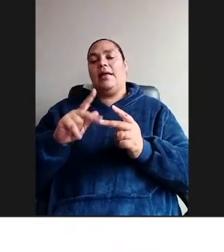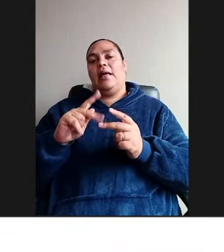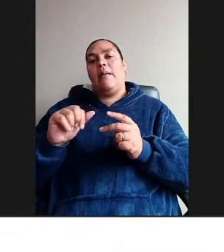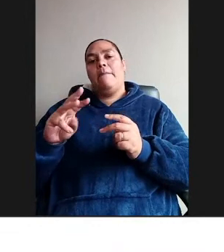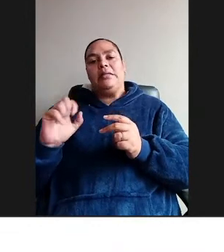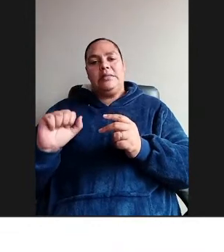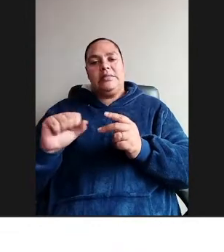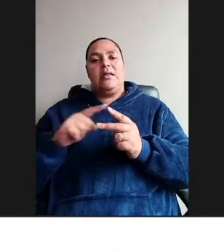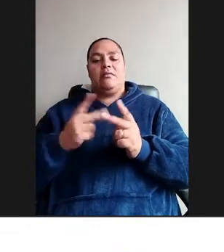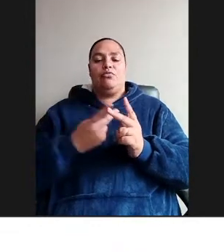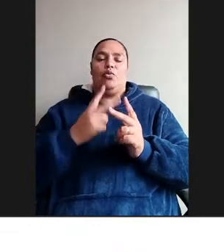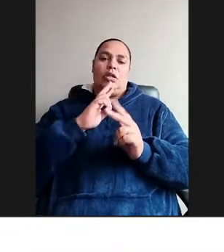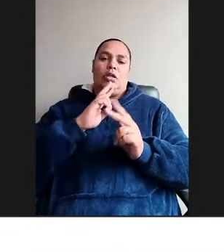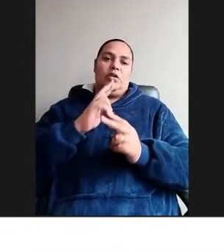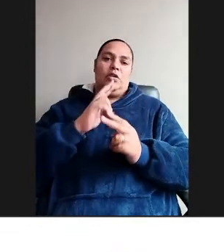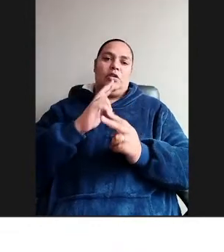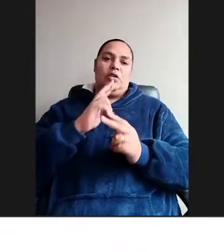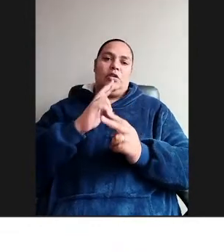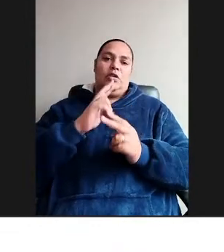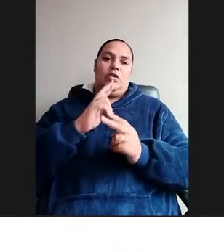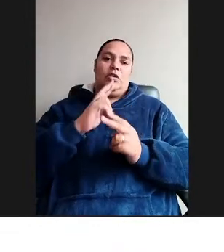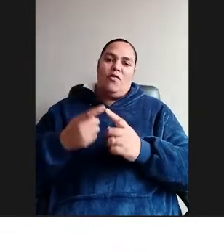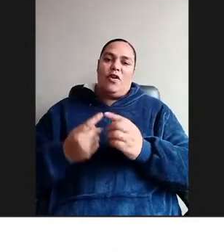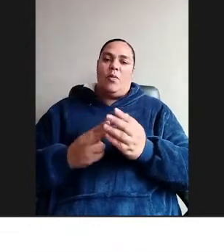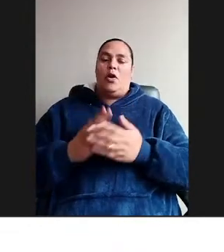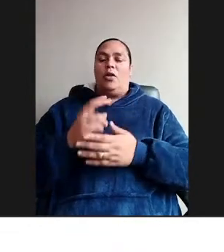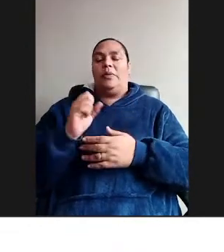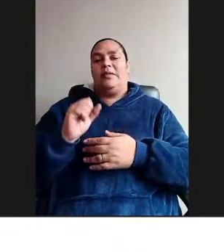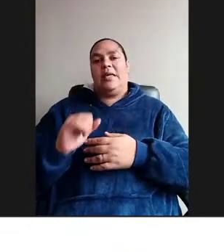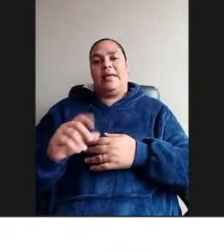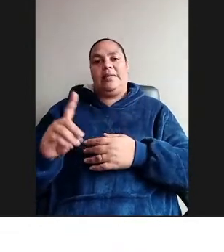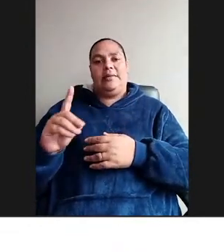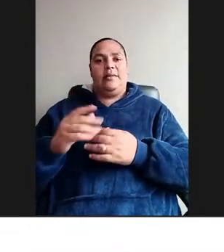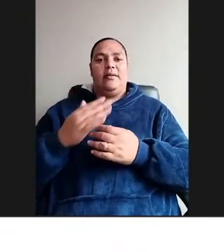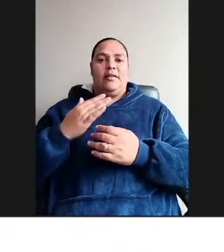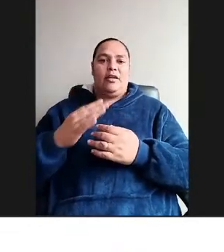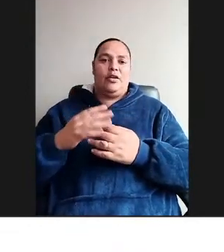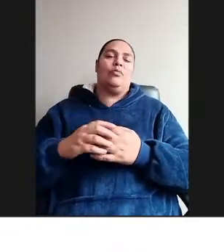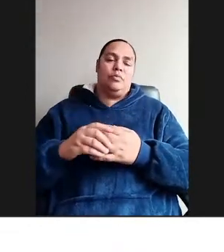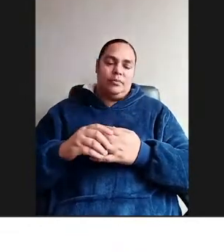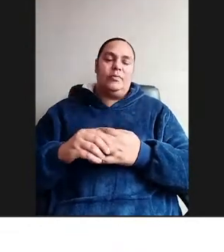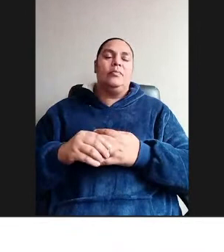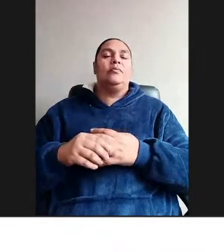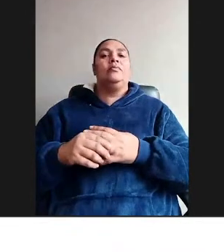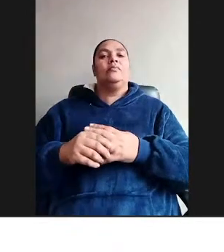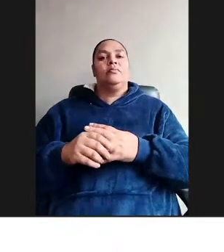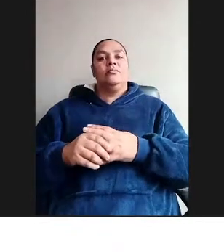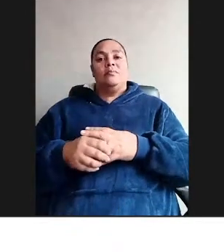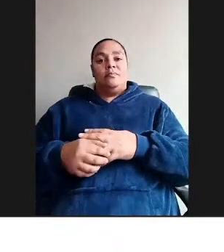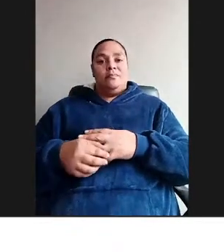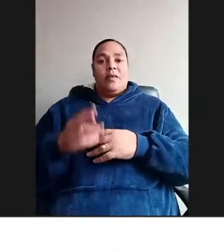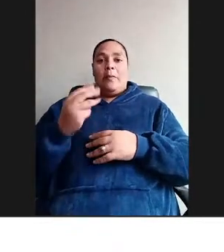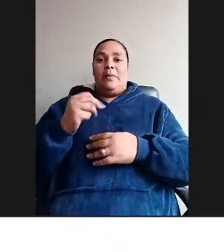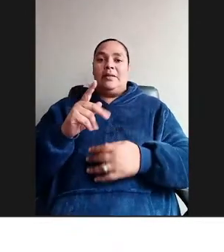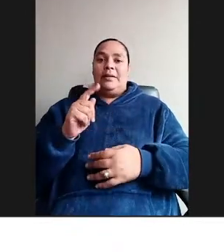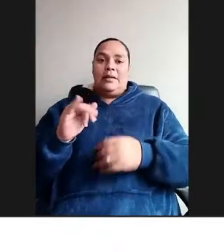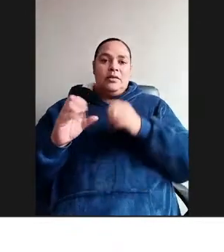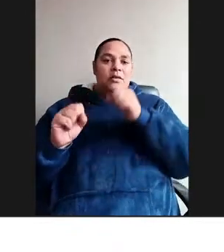to the direct question from Honourable Syed. Thank you. Thank you very much, Mr. Secretary. Mr. Titus. Thank you, Chair.